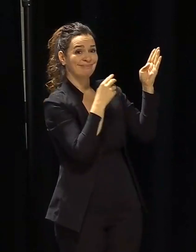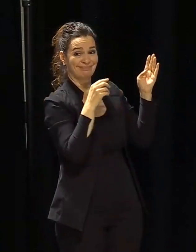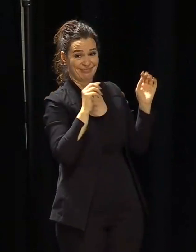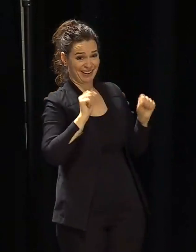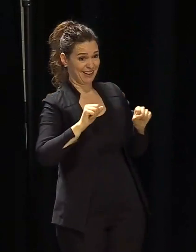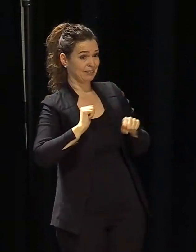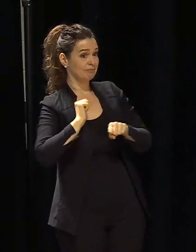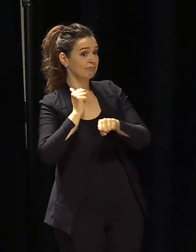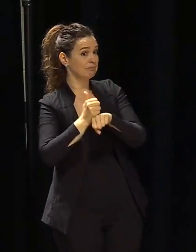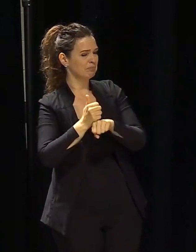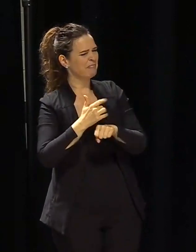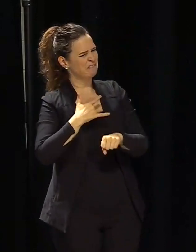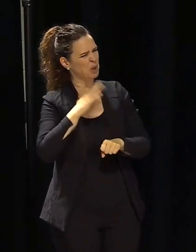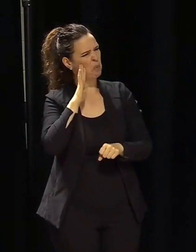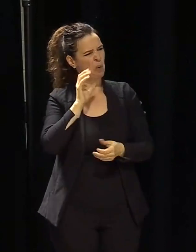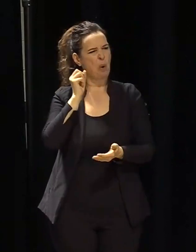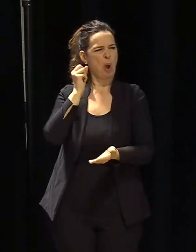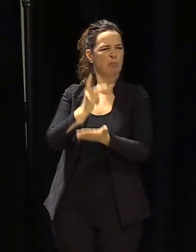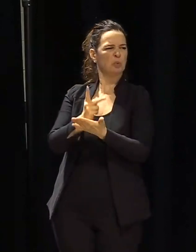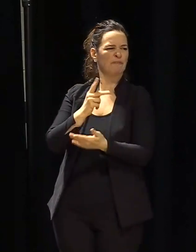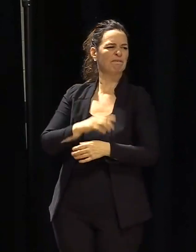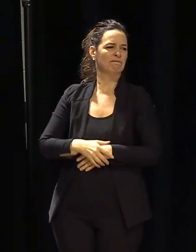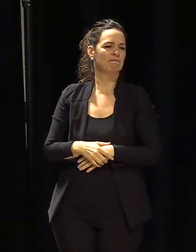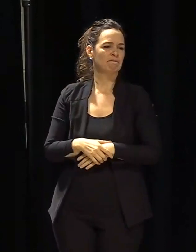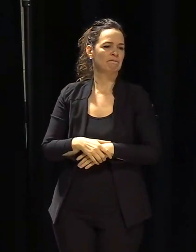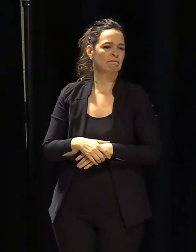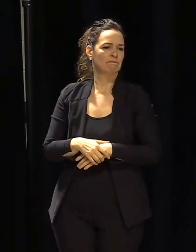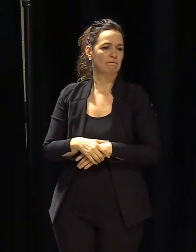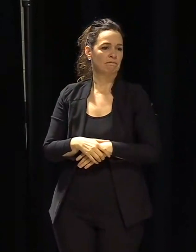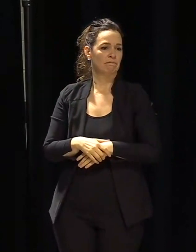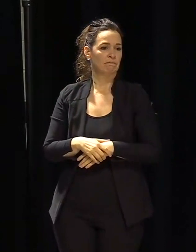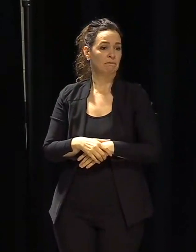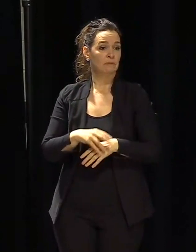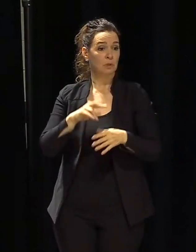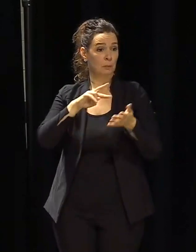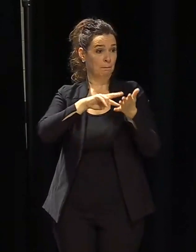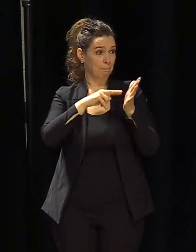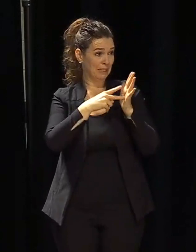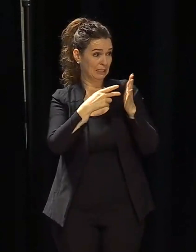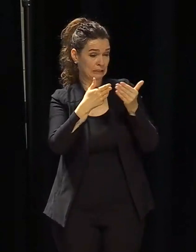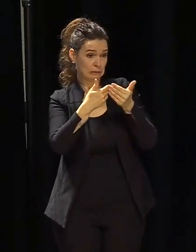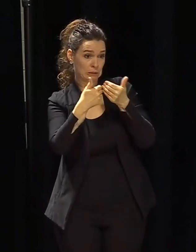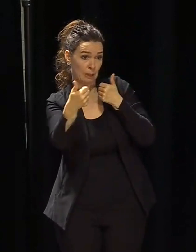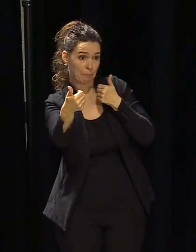a separate transitional facility. Correct. Until they tested positive? Correct.